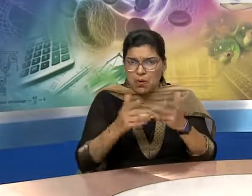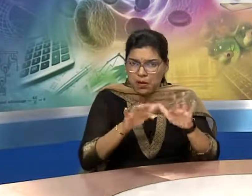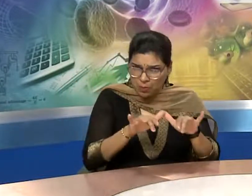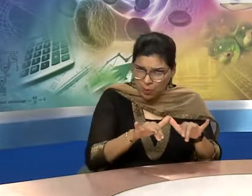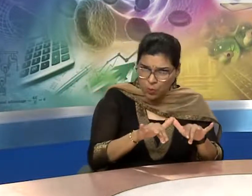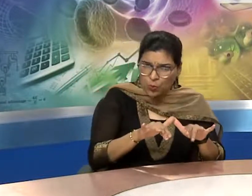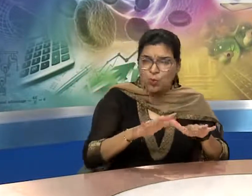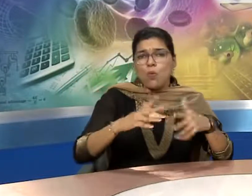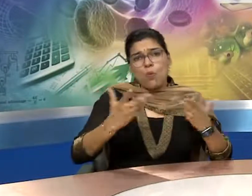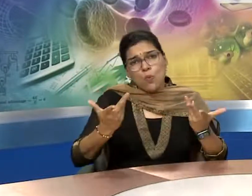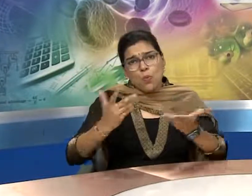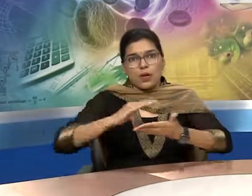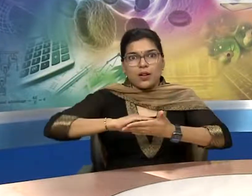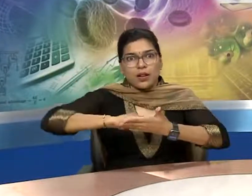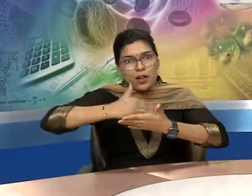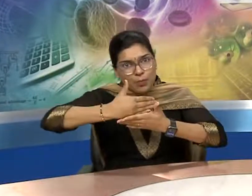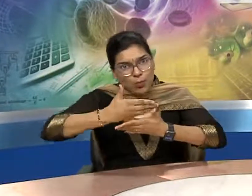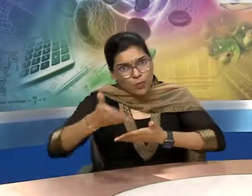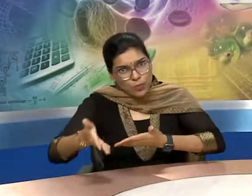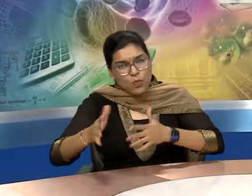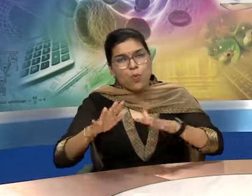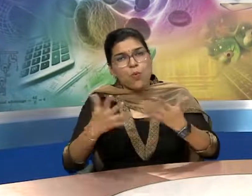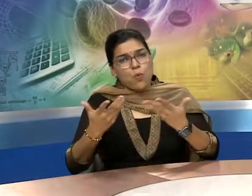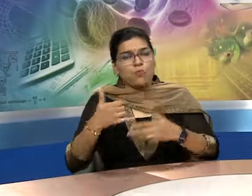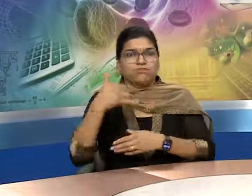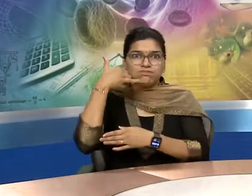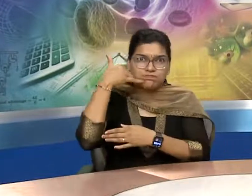but this is all virtually.